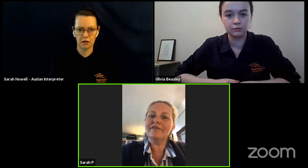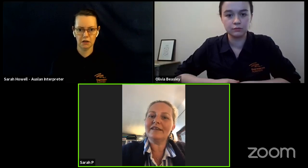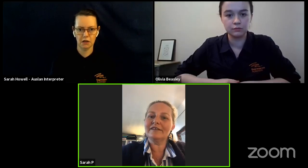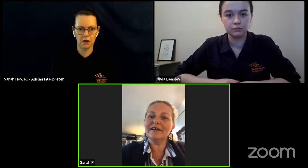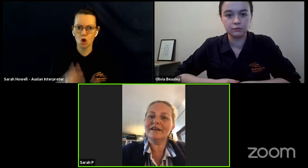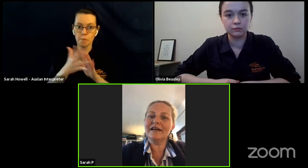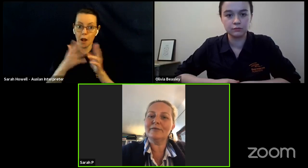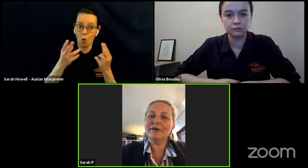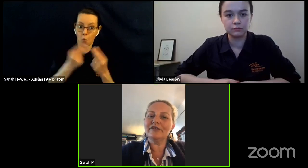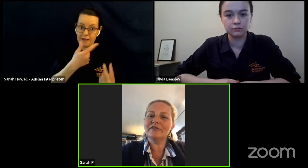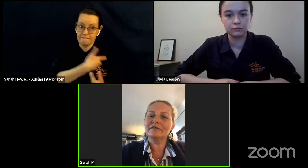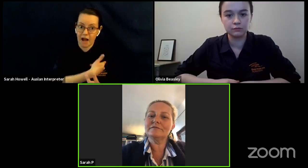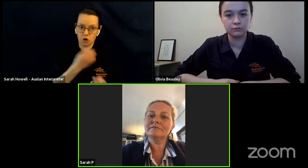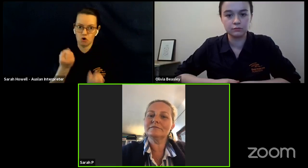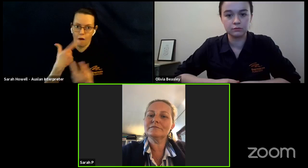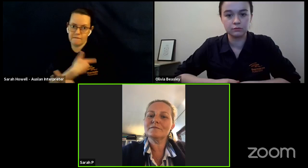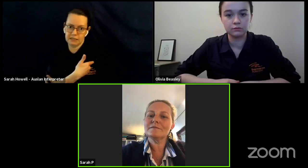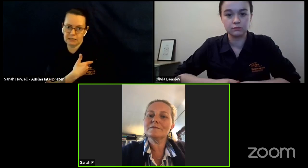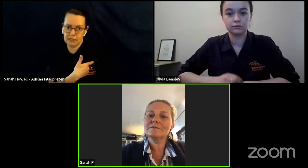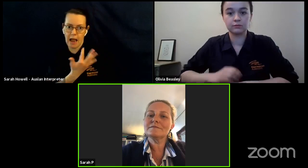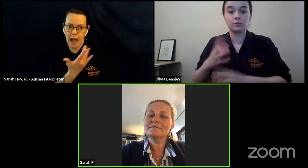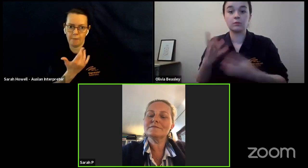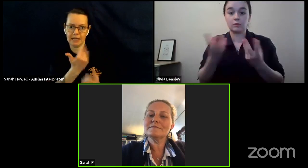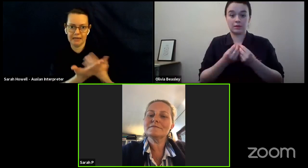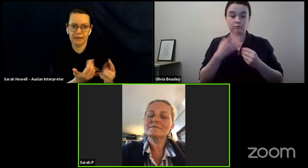or unvaccinated person?